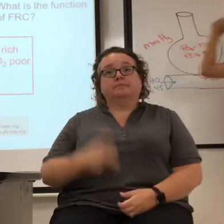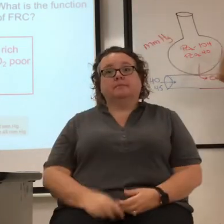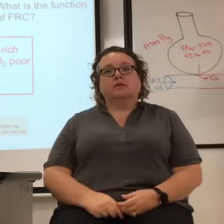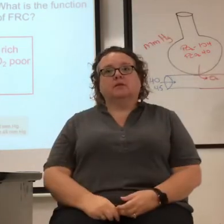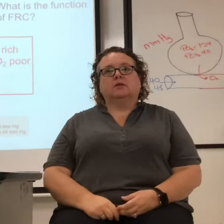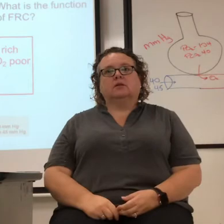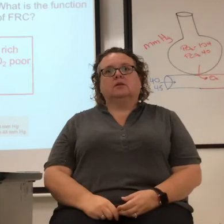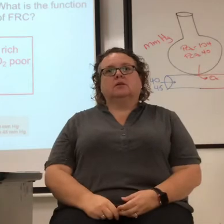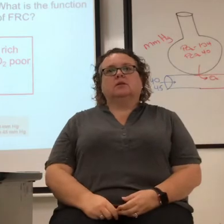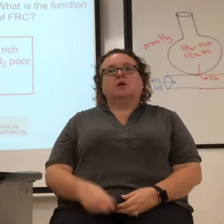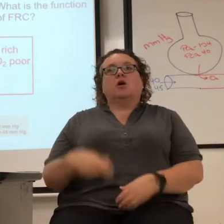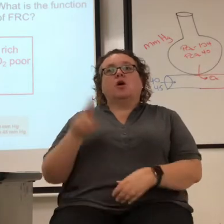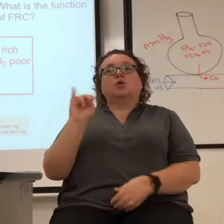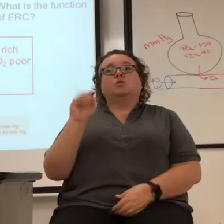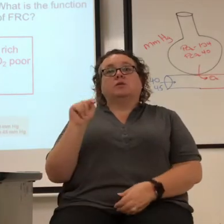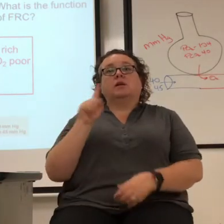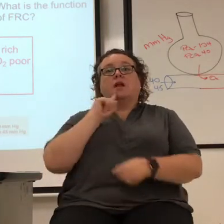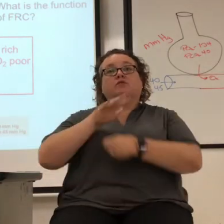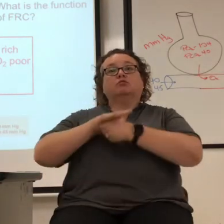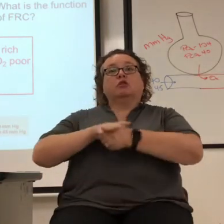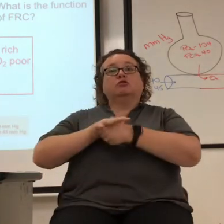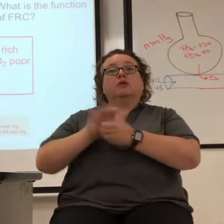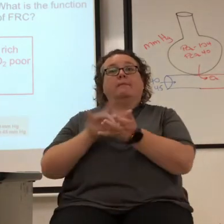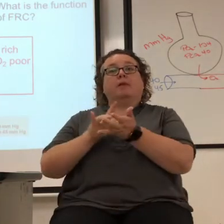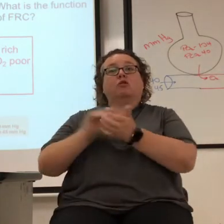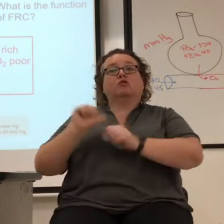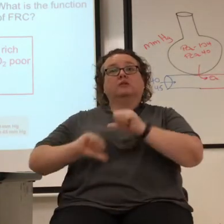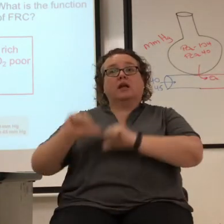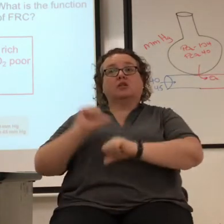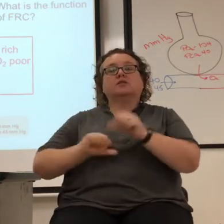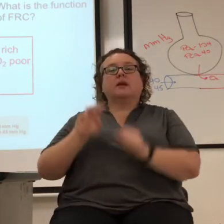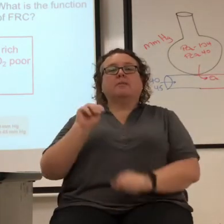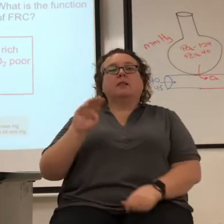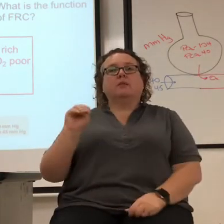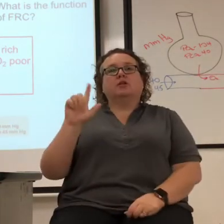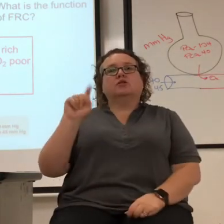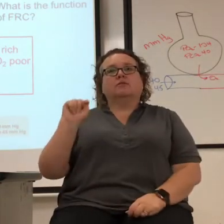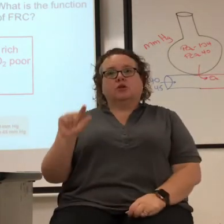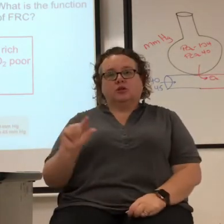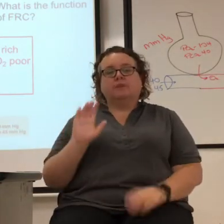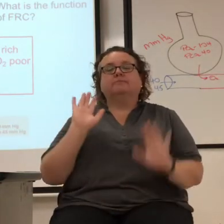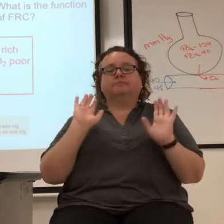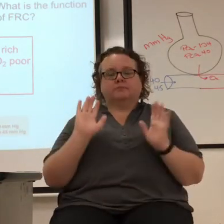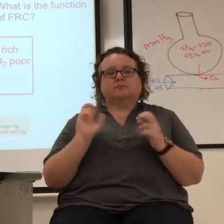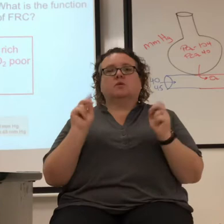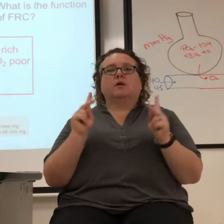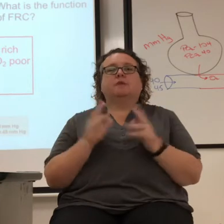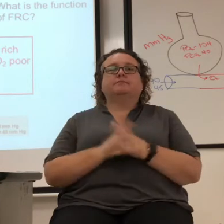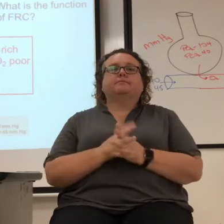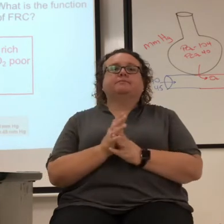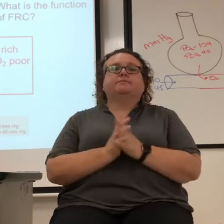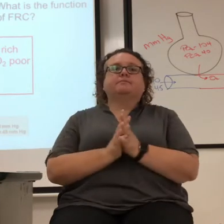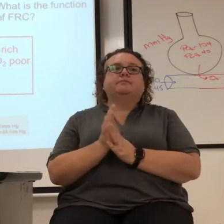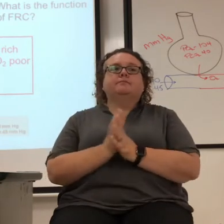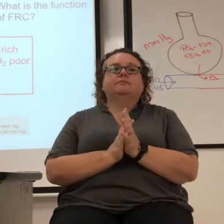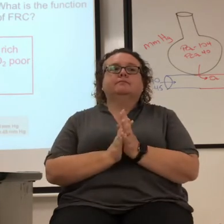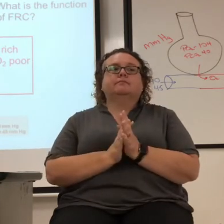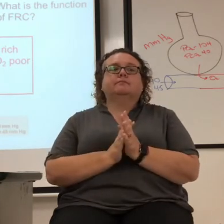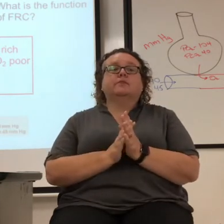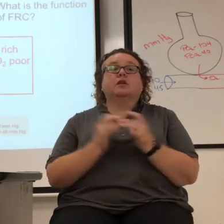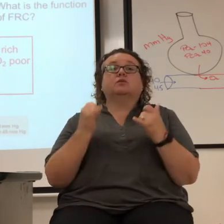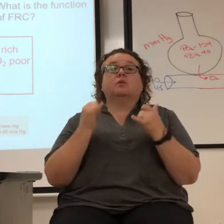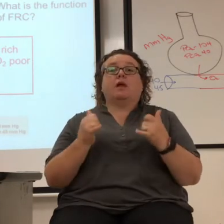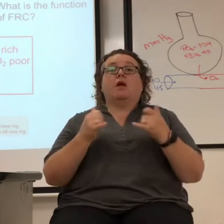Our unit of pressure in medical sciences is millimeters of mercury. Okay, well, let's do